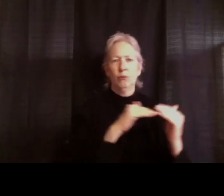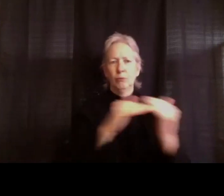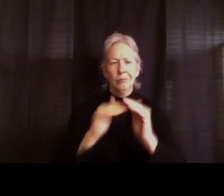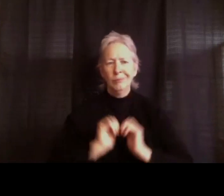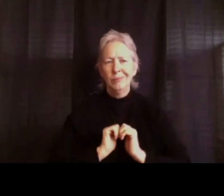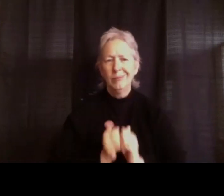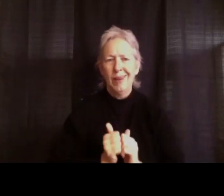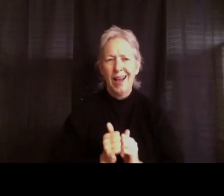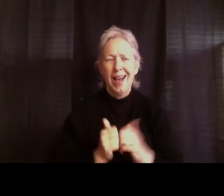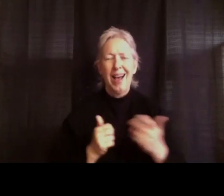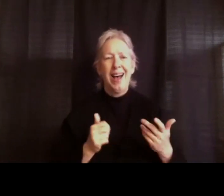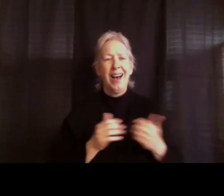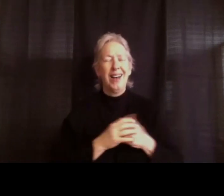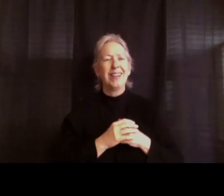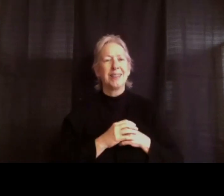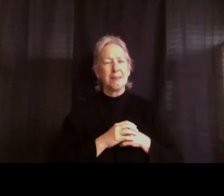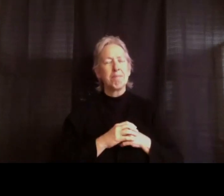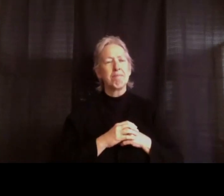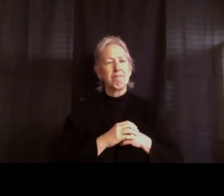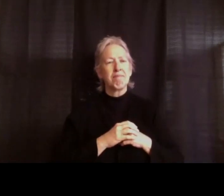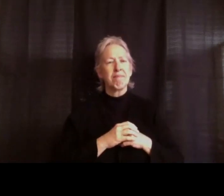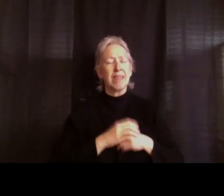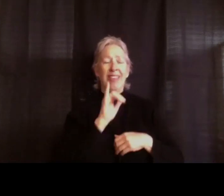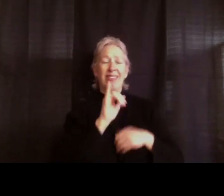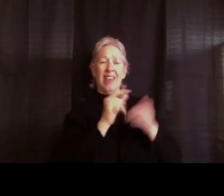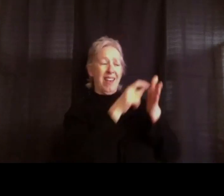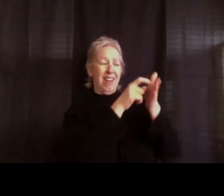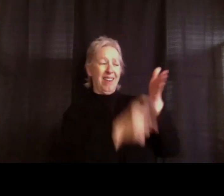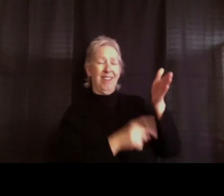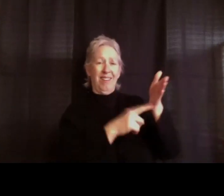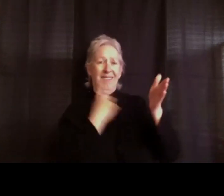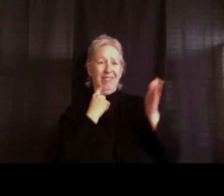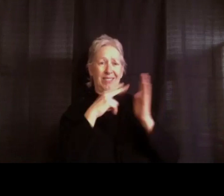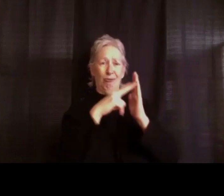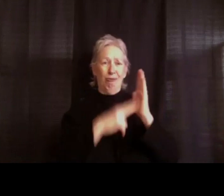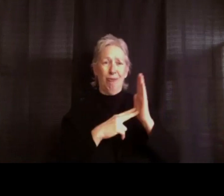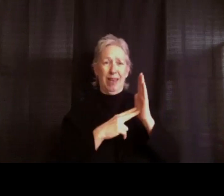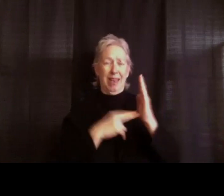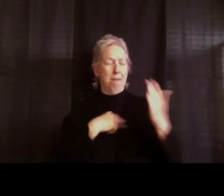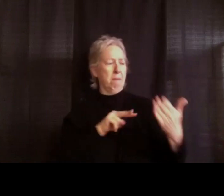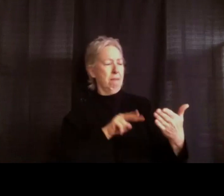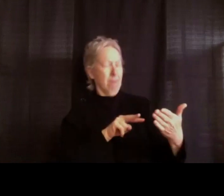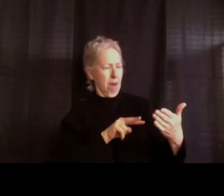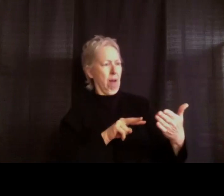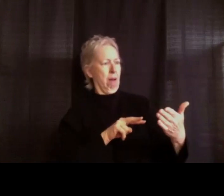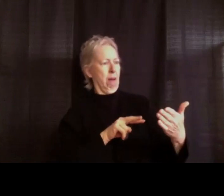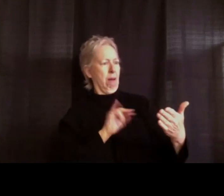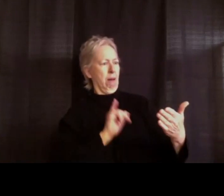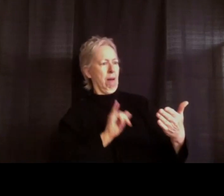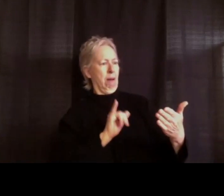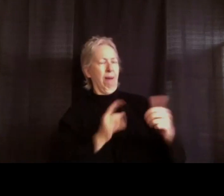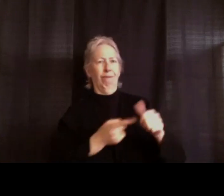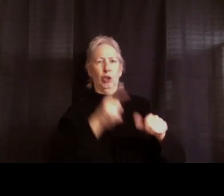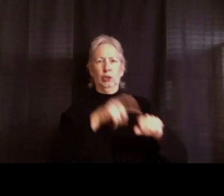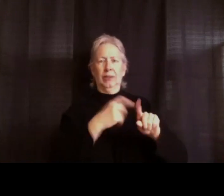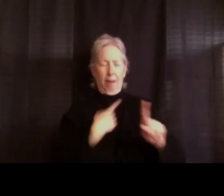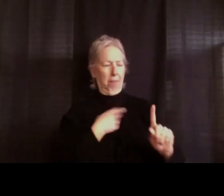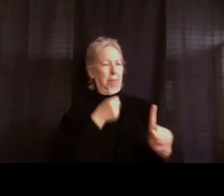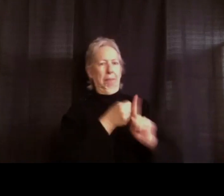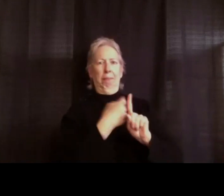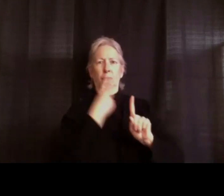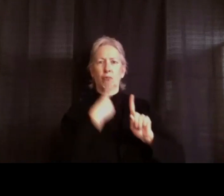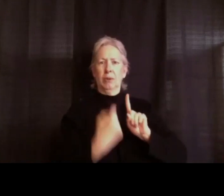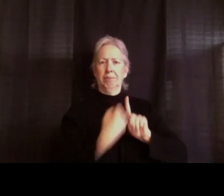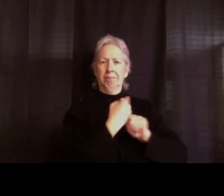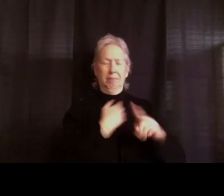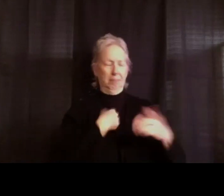In a promise in this text, one that hasn't ever hit me quite in the same way before,